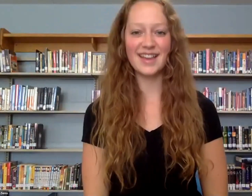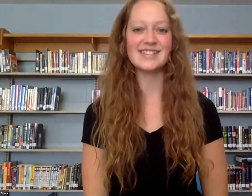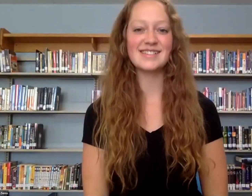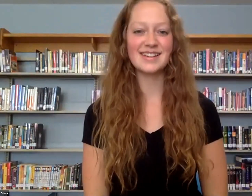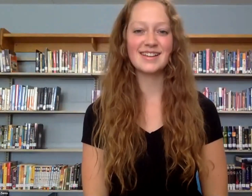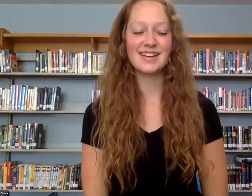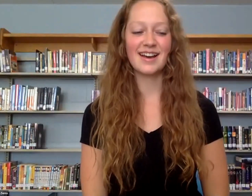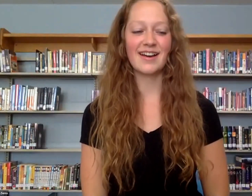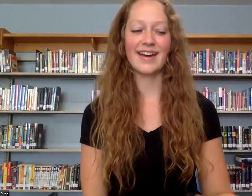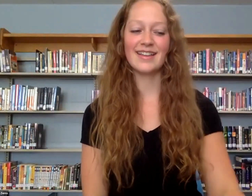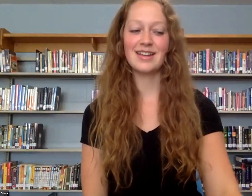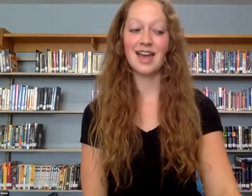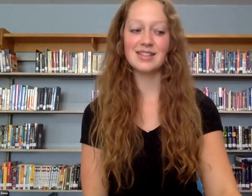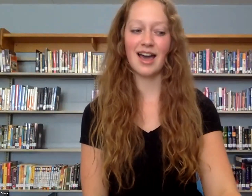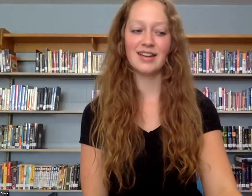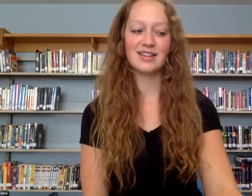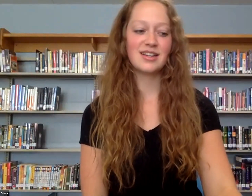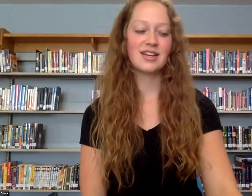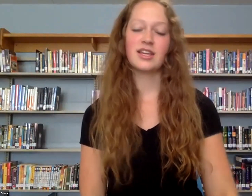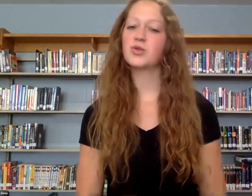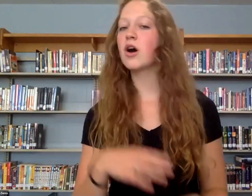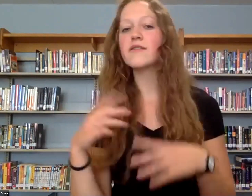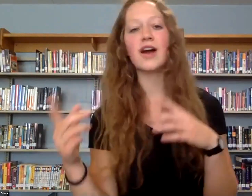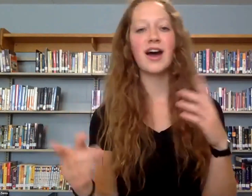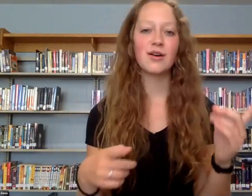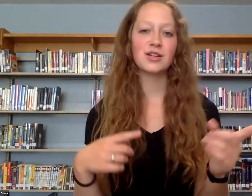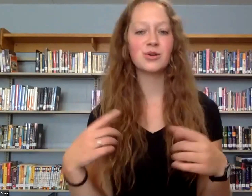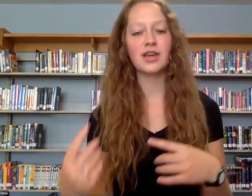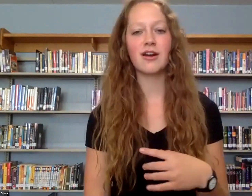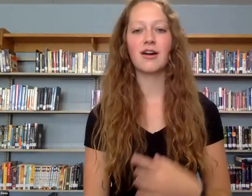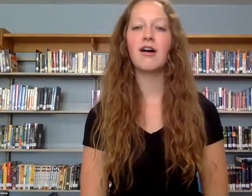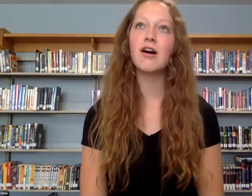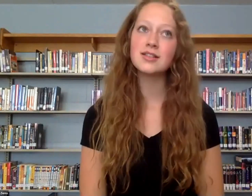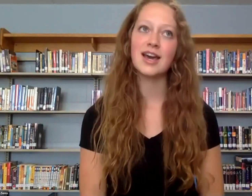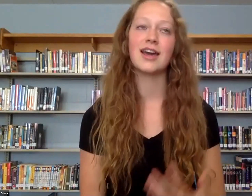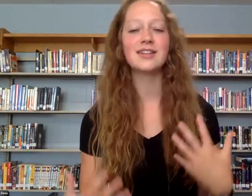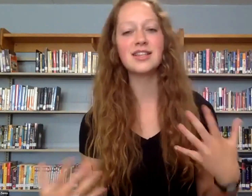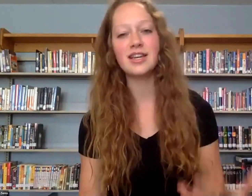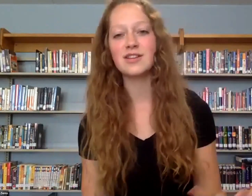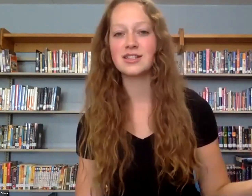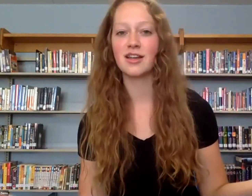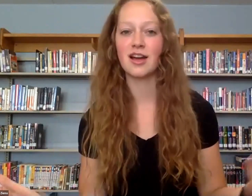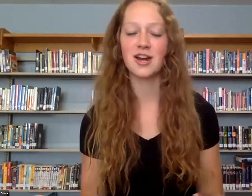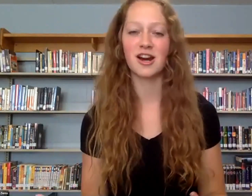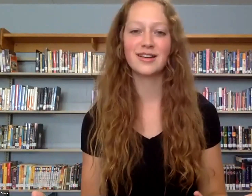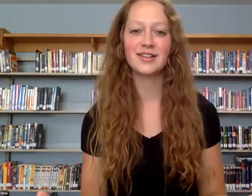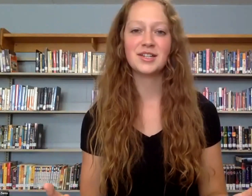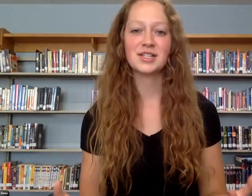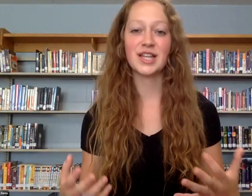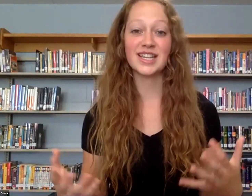Nice. Okay, next line. They drove around and toured the area all day into the evening until it got dark. So that's a lot